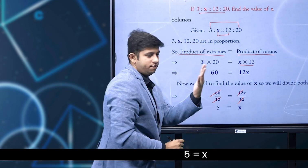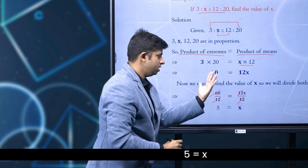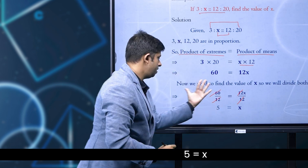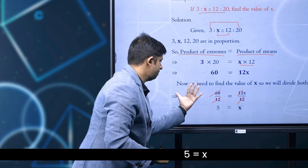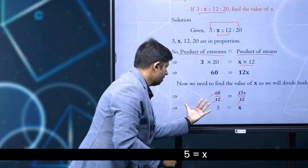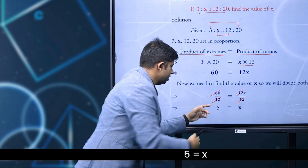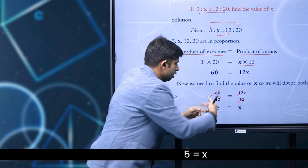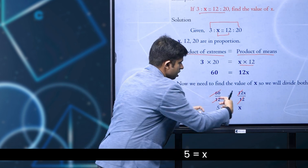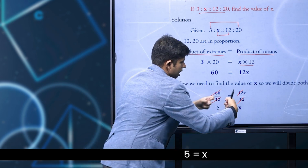5 equals to x.